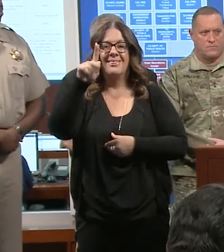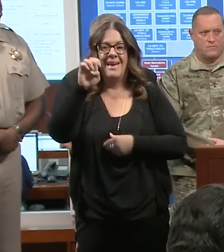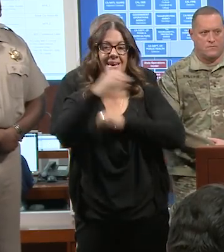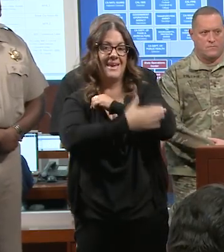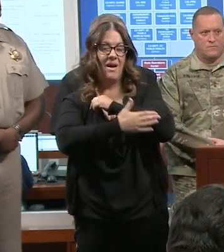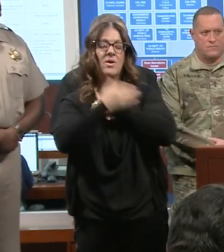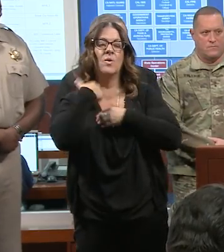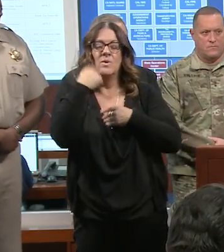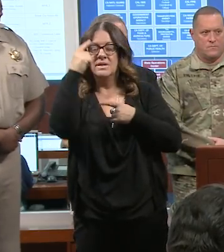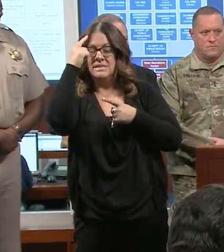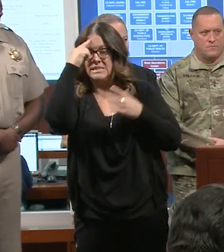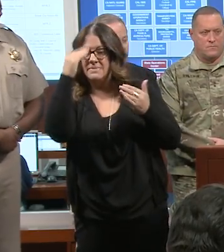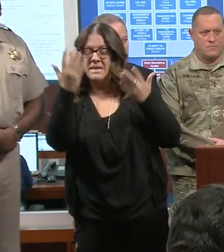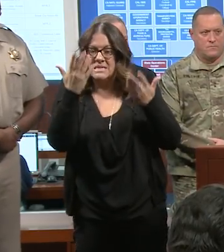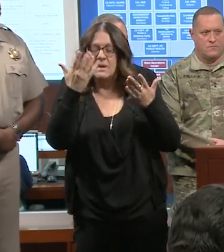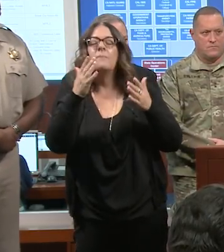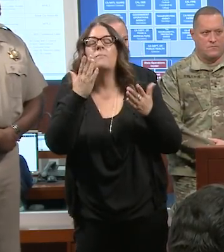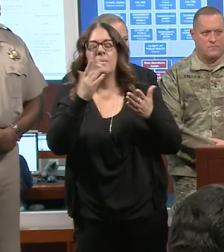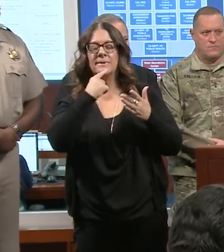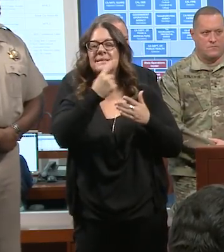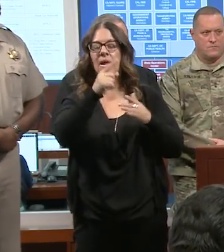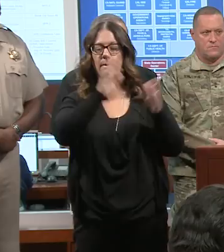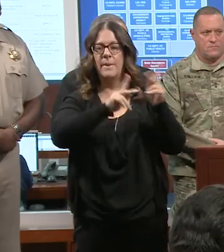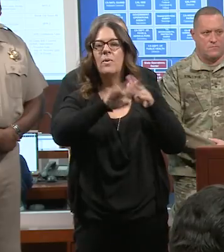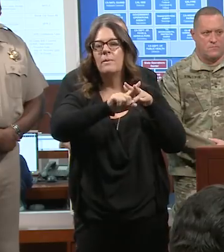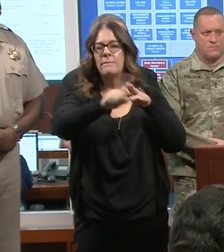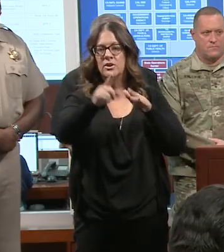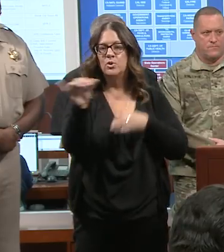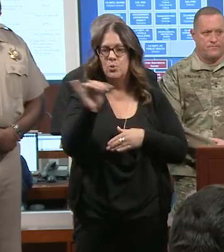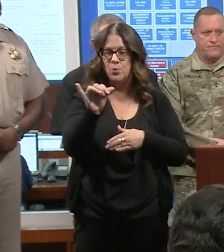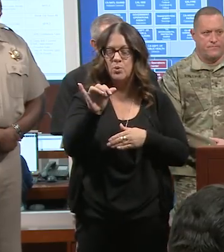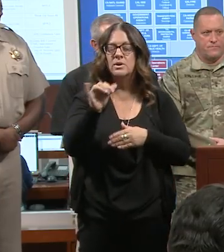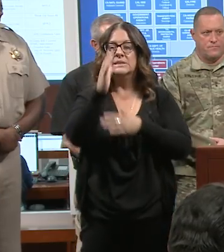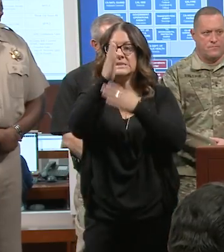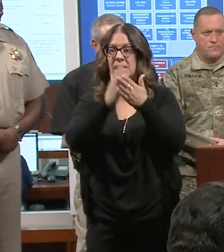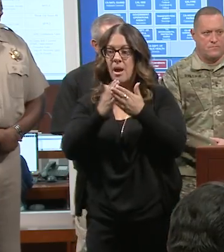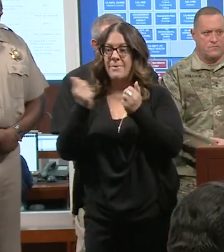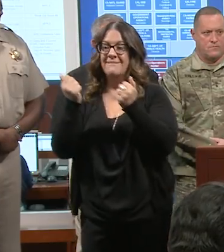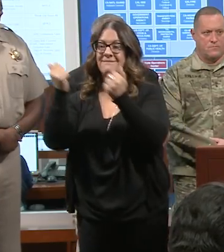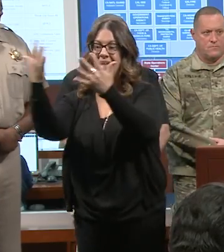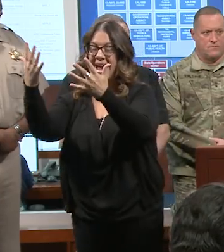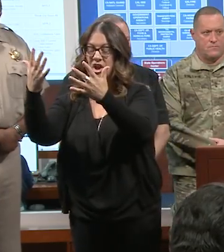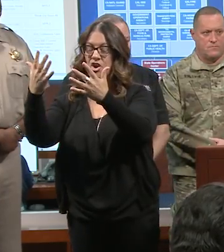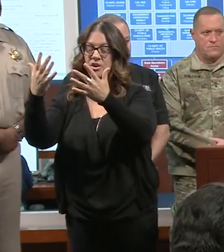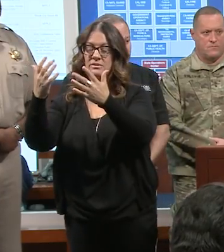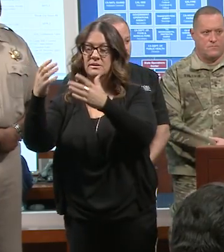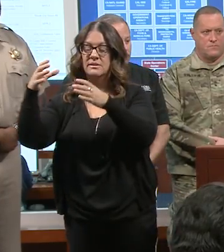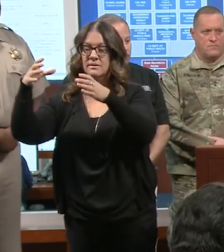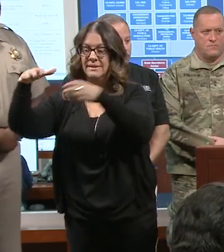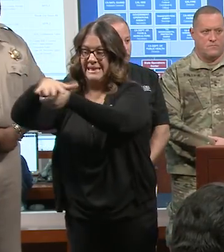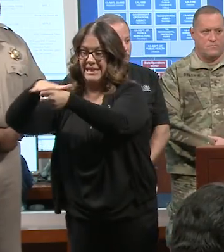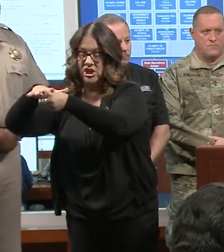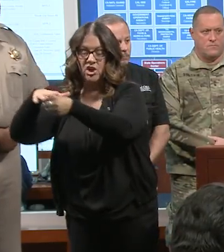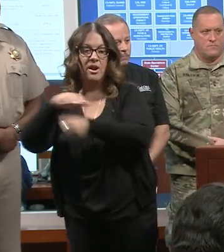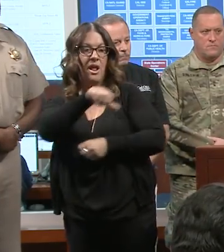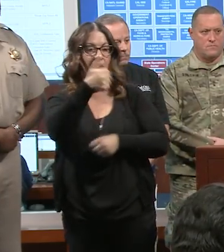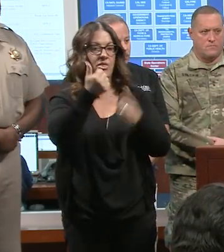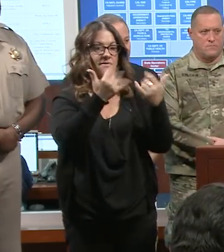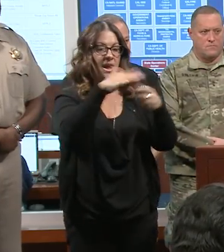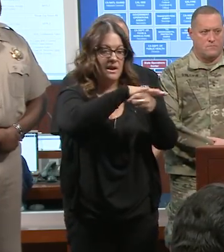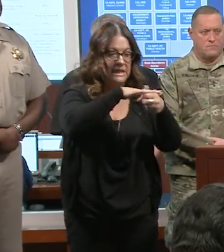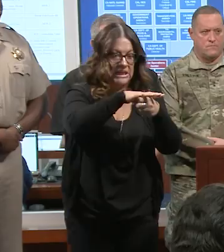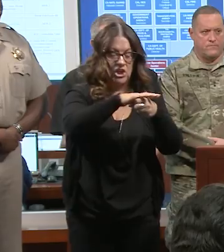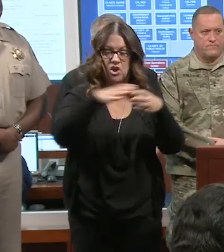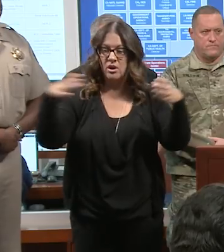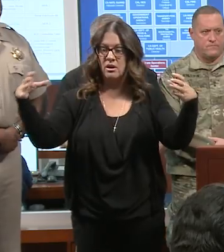anticipate that before the day is over, several of these fires will merge into one fire. Literally, if you looked at the